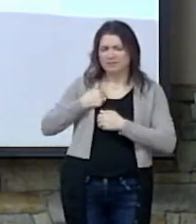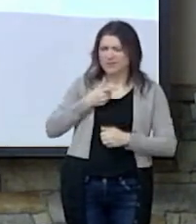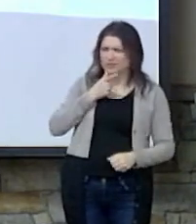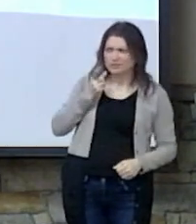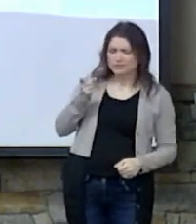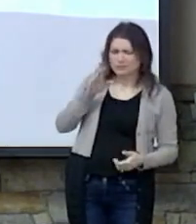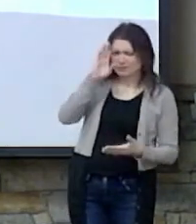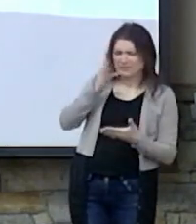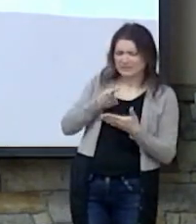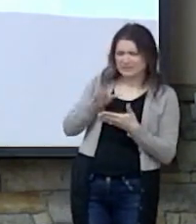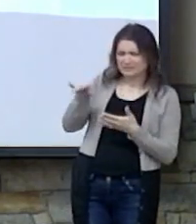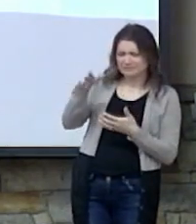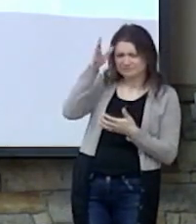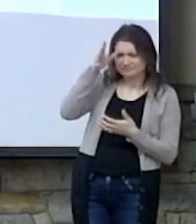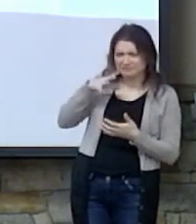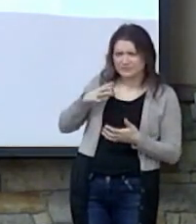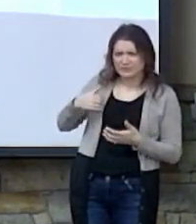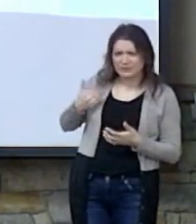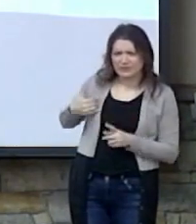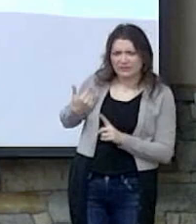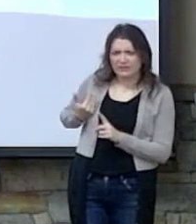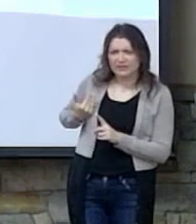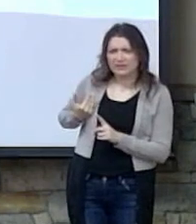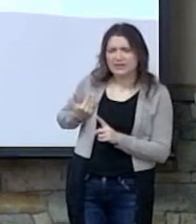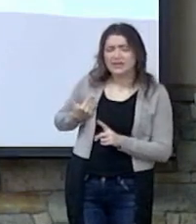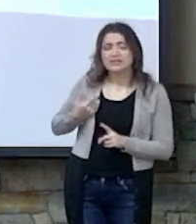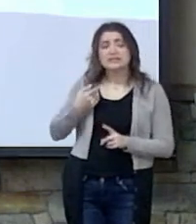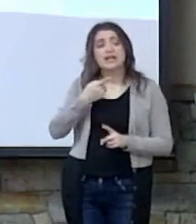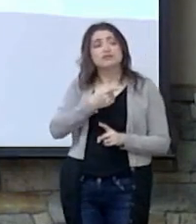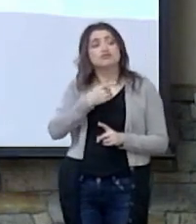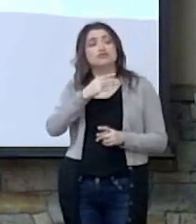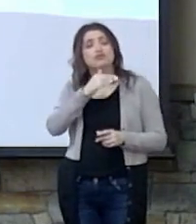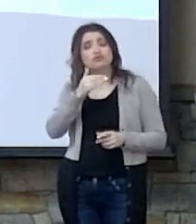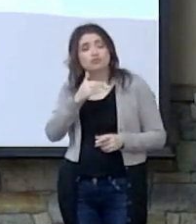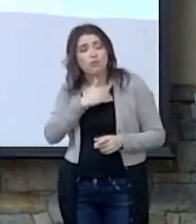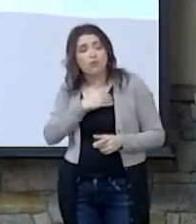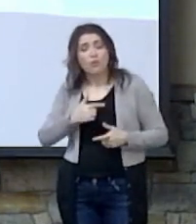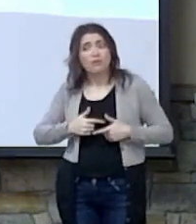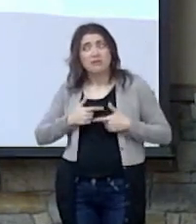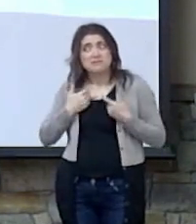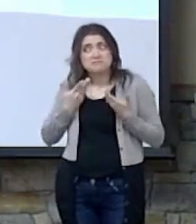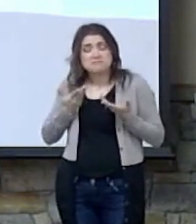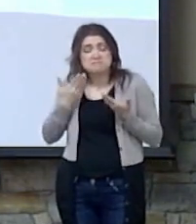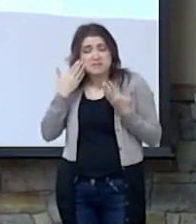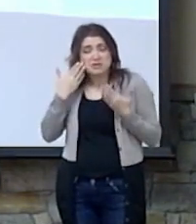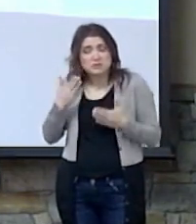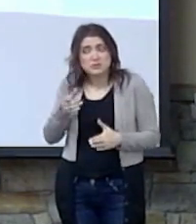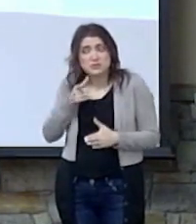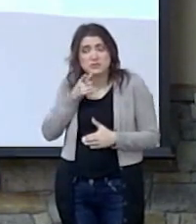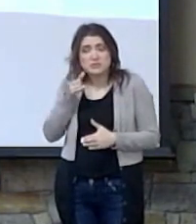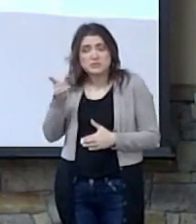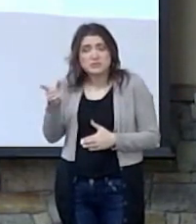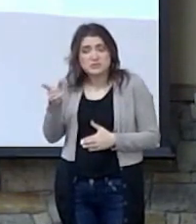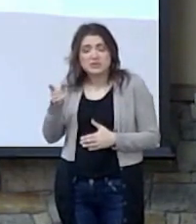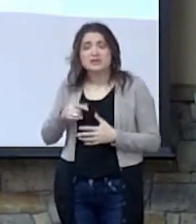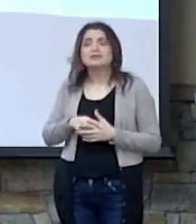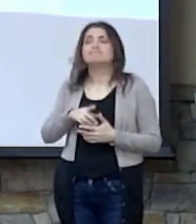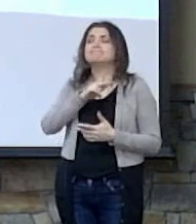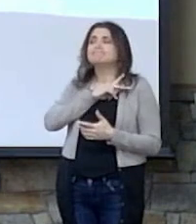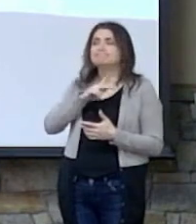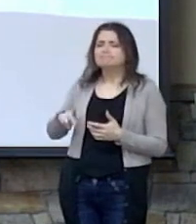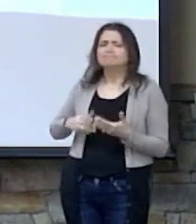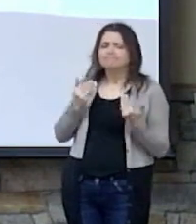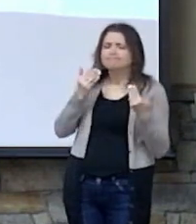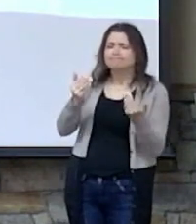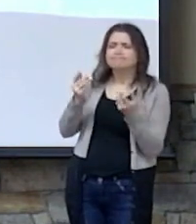is this youth? And Abner said, As your soul lives, O king, I do not know. And the king said,